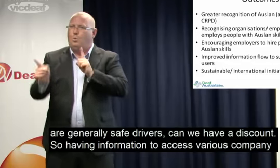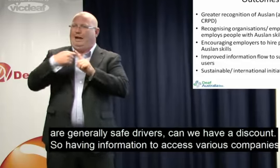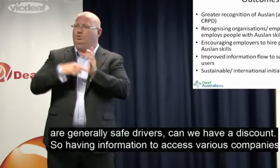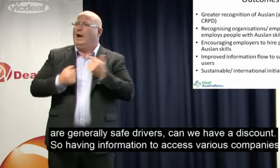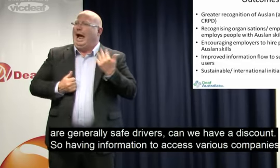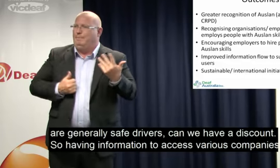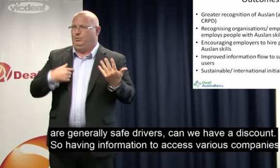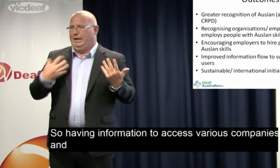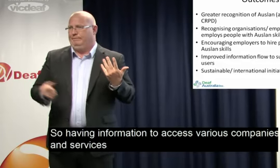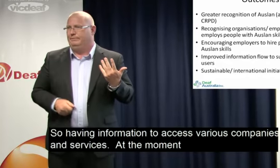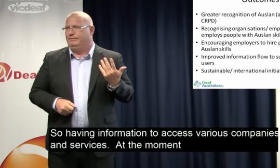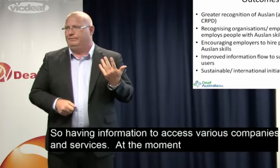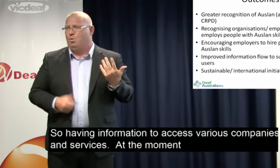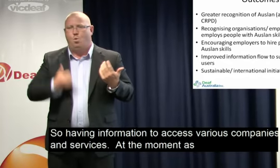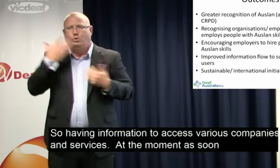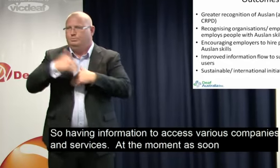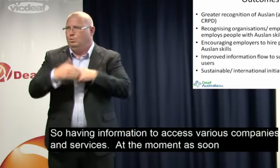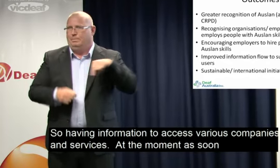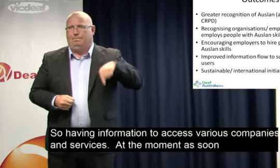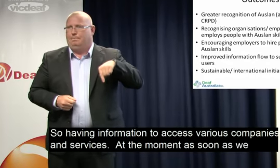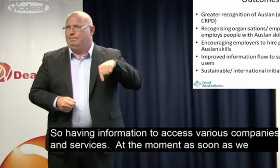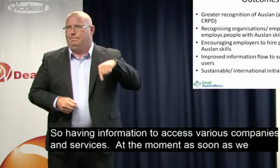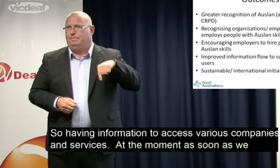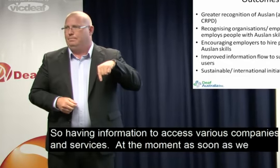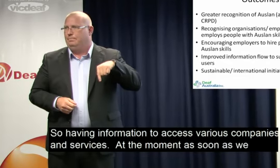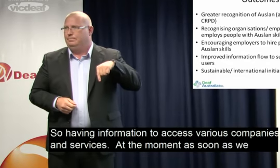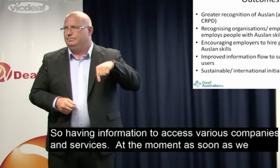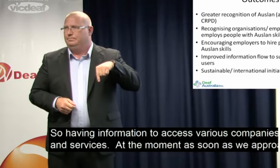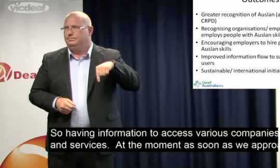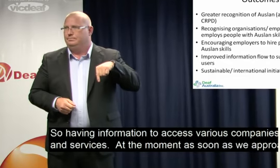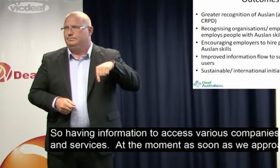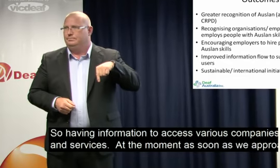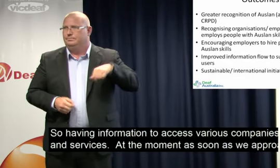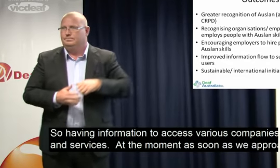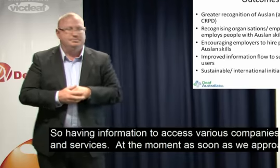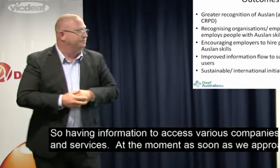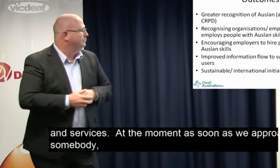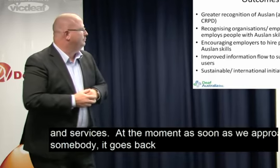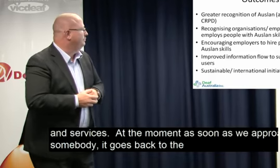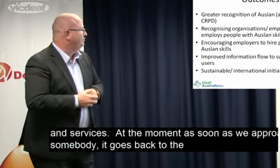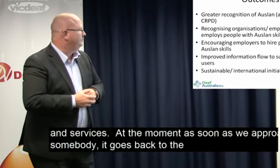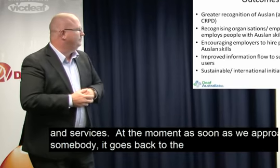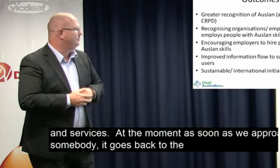this argument, and it always goes back to the numbers that we have that we don't have the evidence to provide. And that's the key problem.